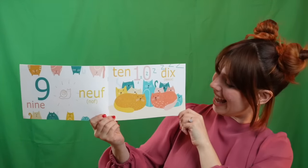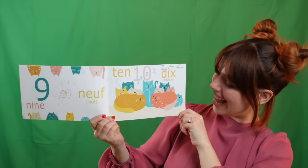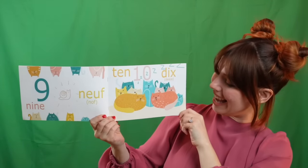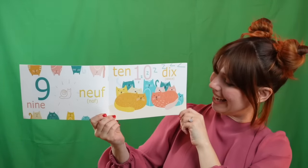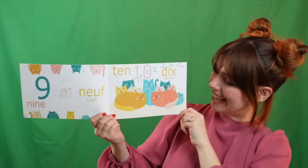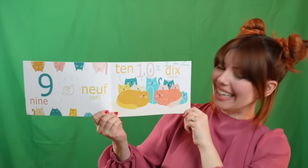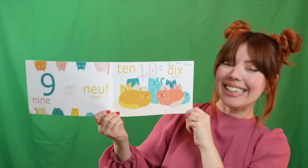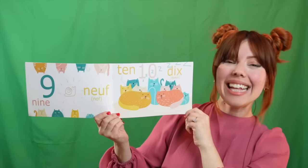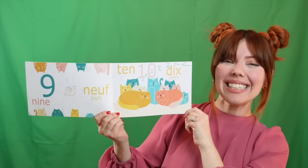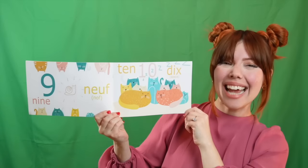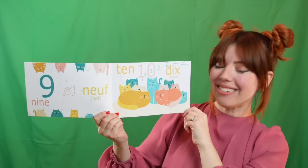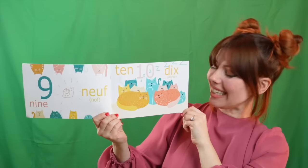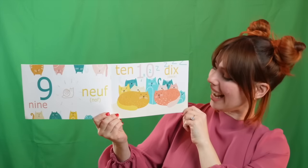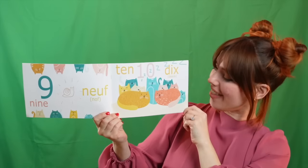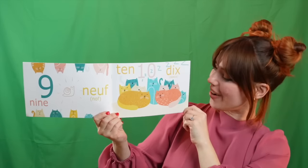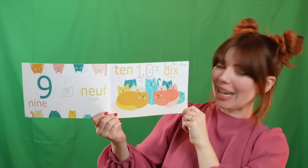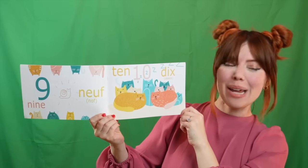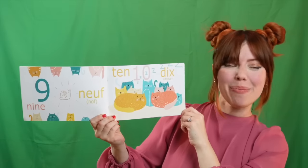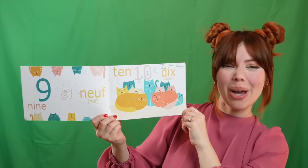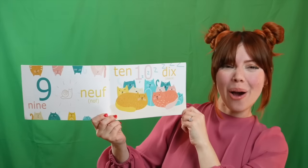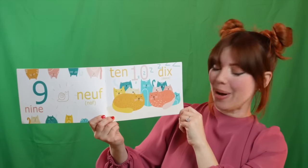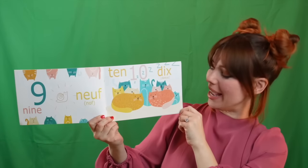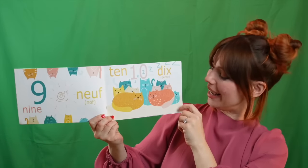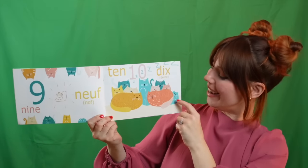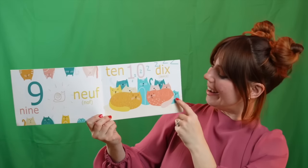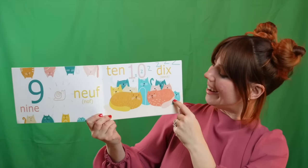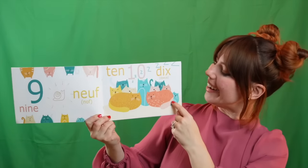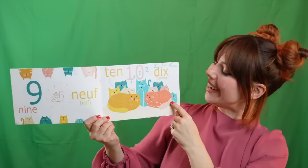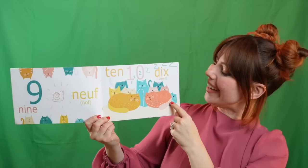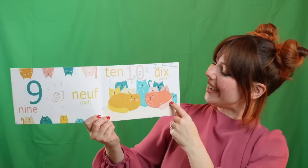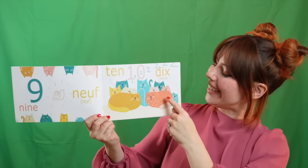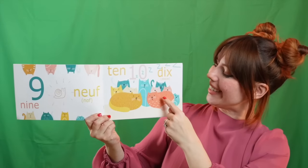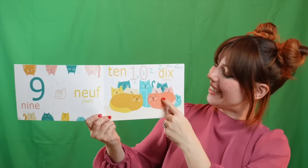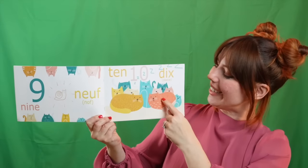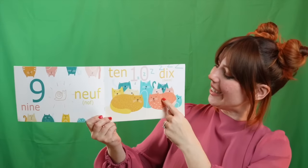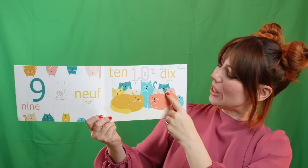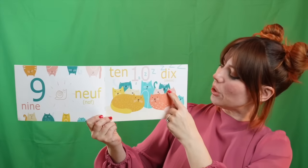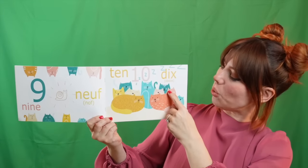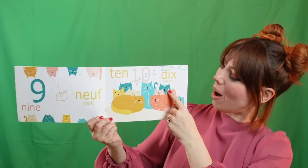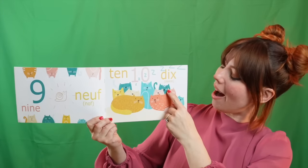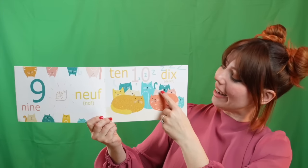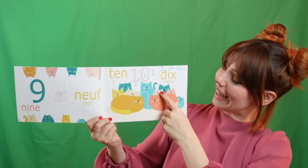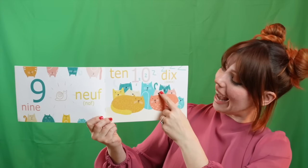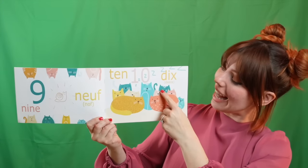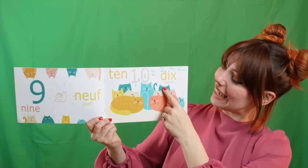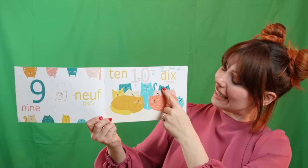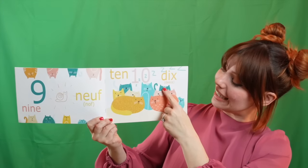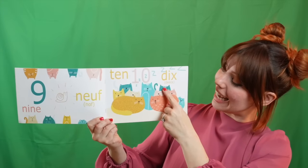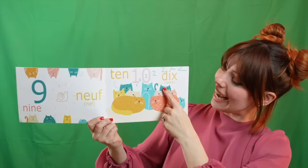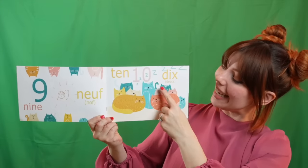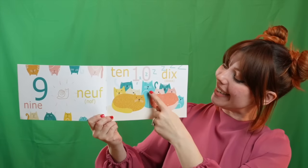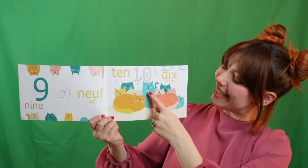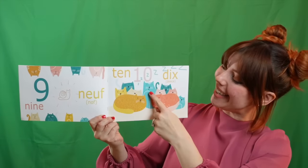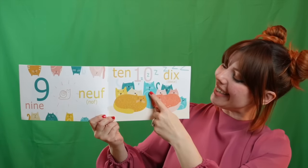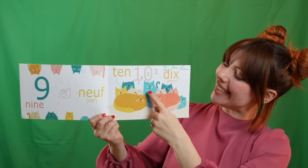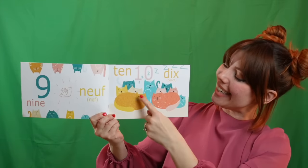Yay. Let's count together. Keep going. Un, deux, trois, quatre, cinq, six,